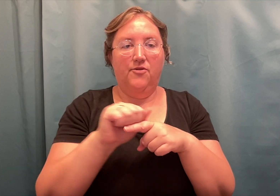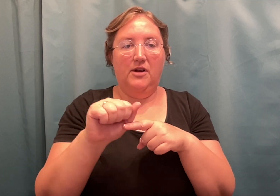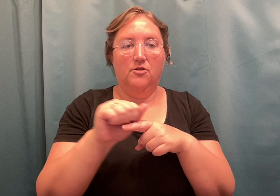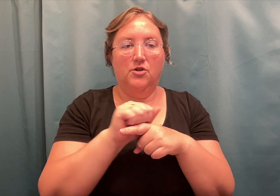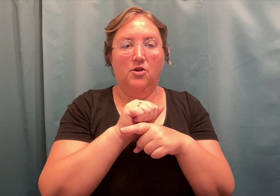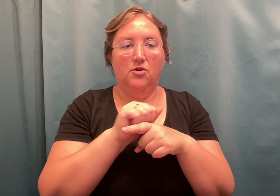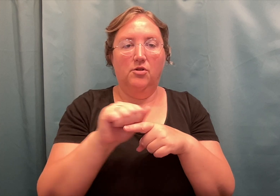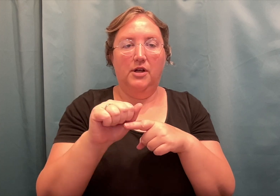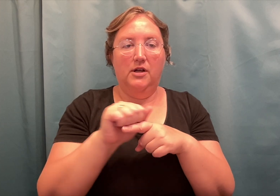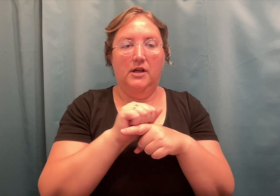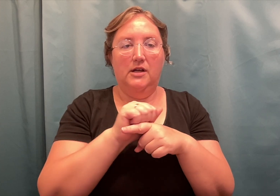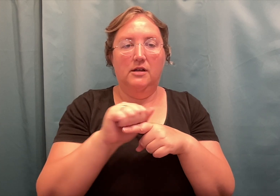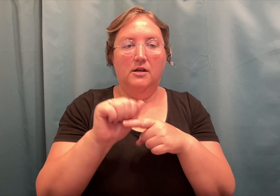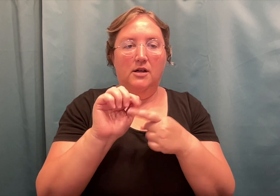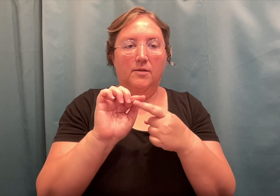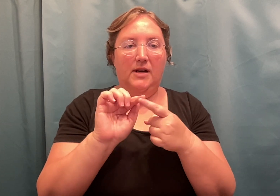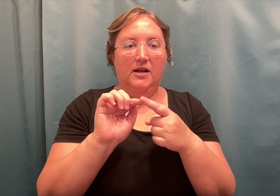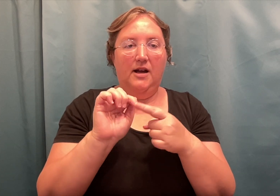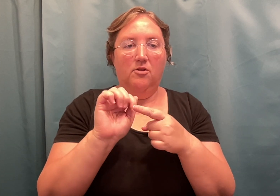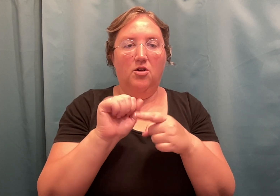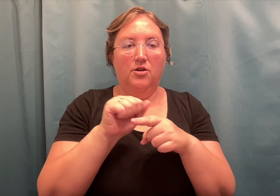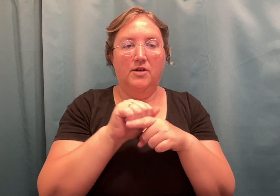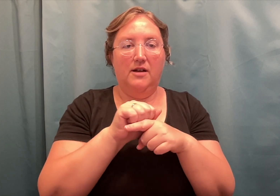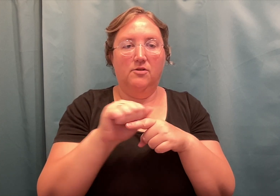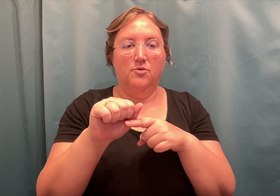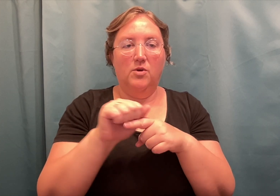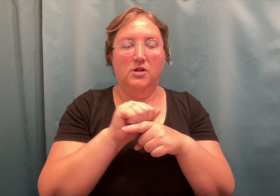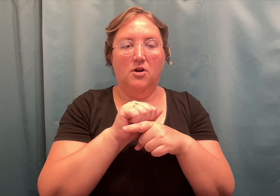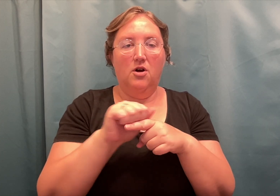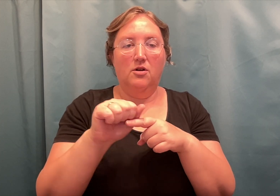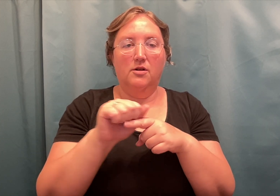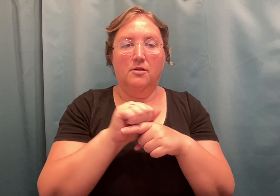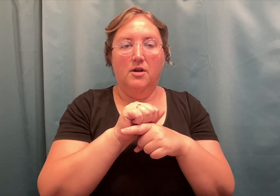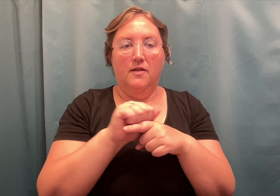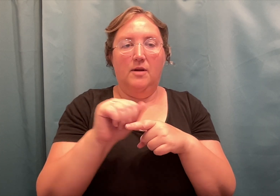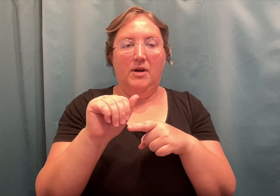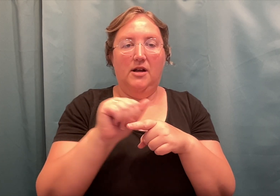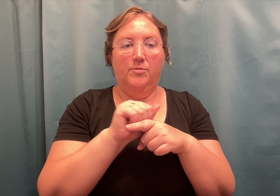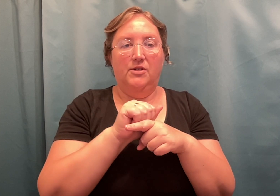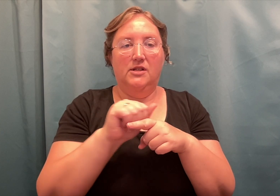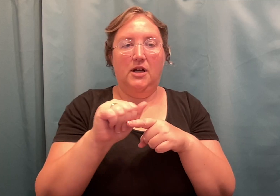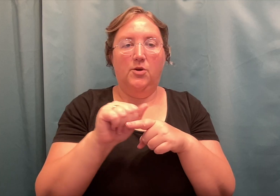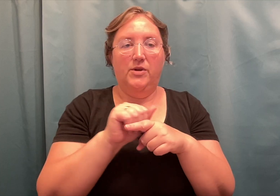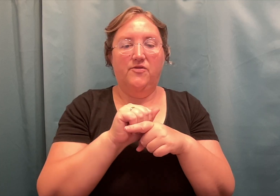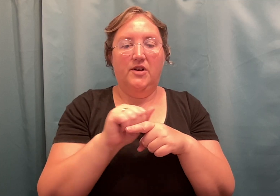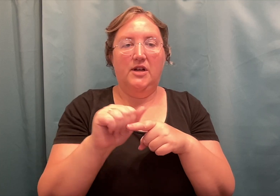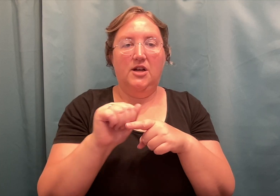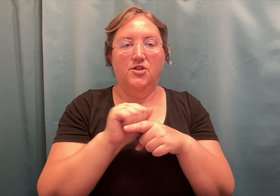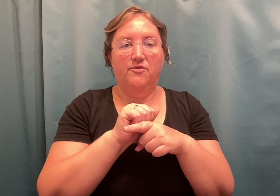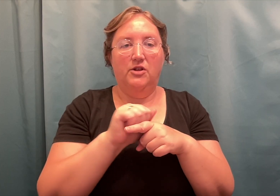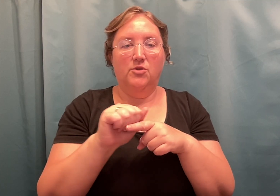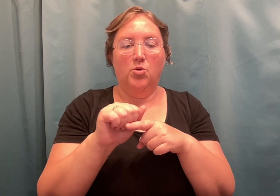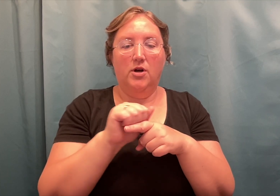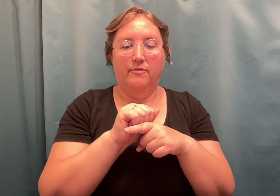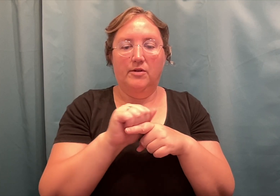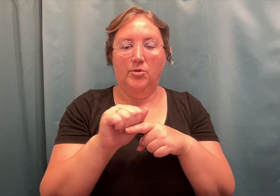fingers curled in. Depending on how long your nails are, that might help you decide which variation feels more comfortable to